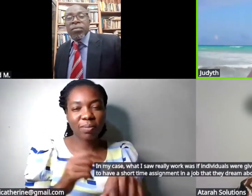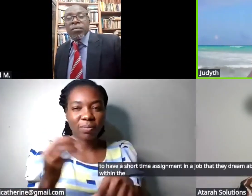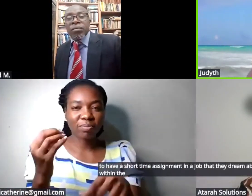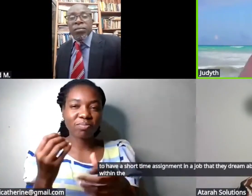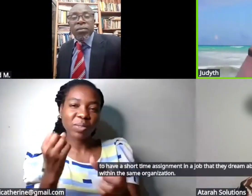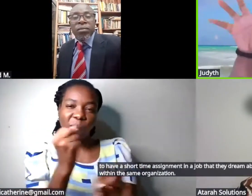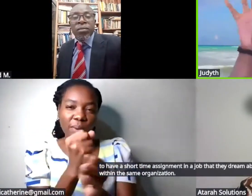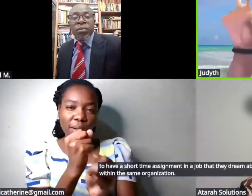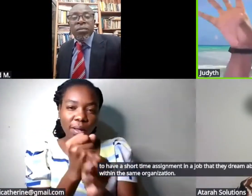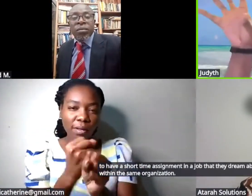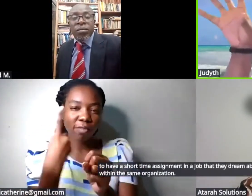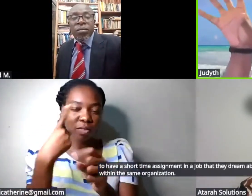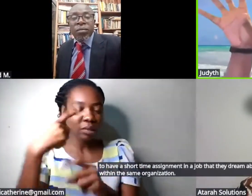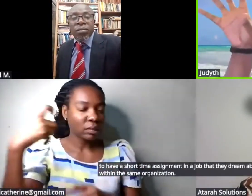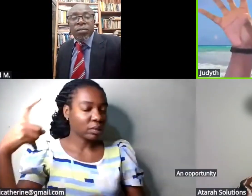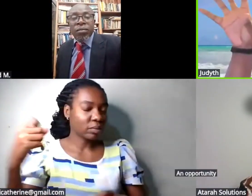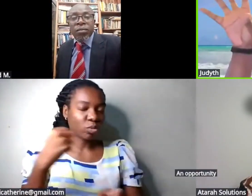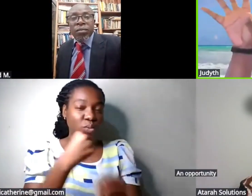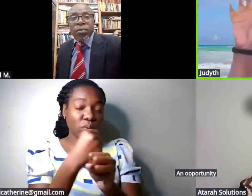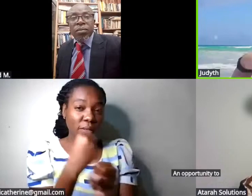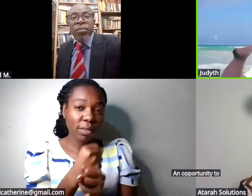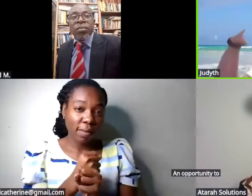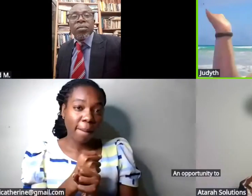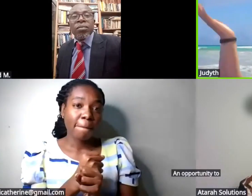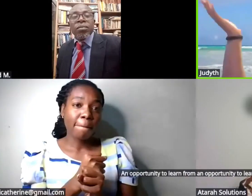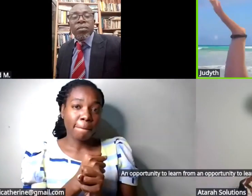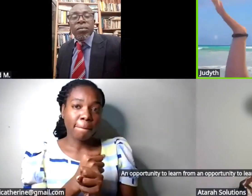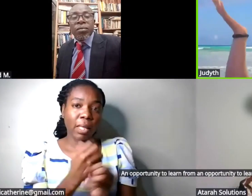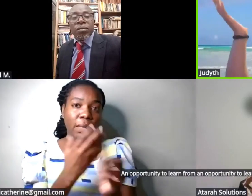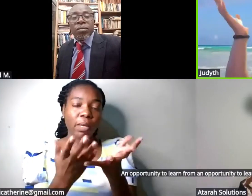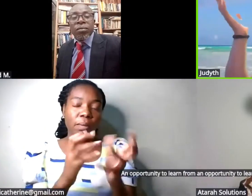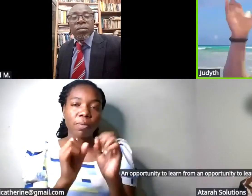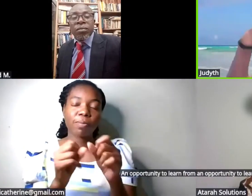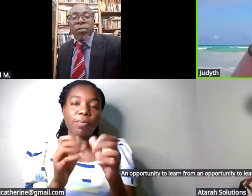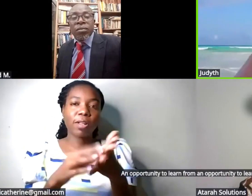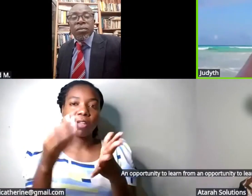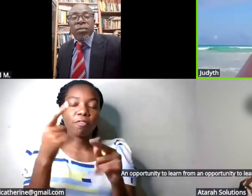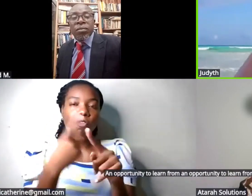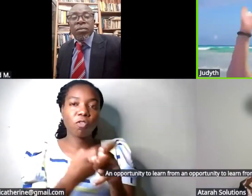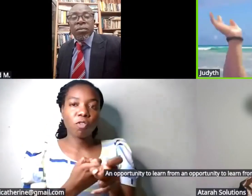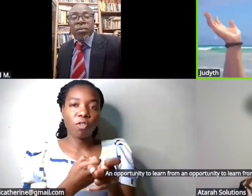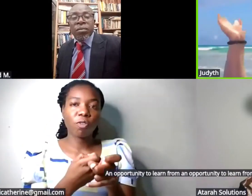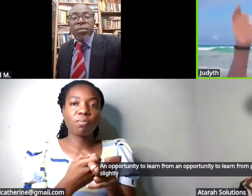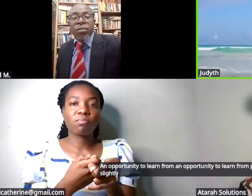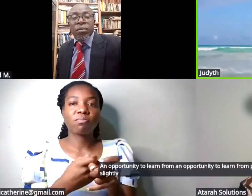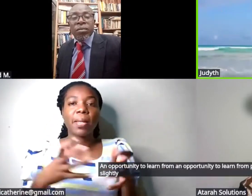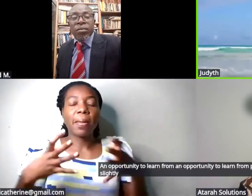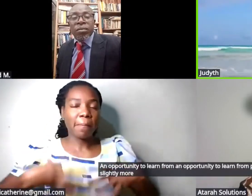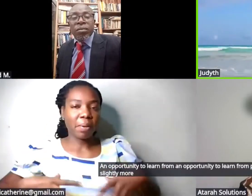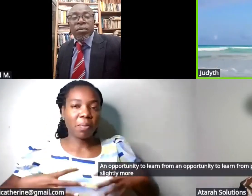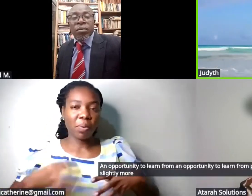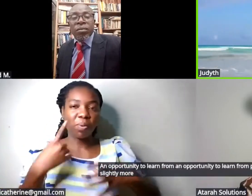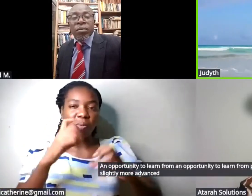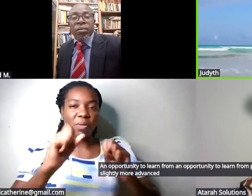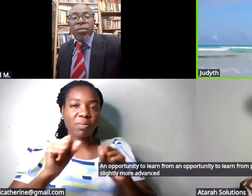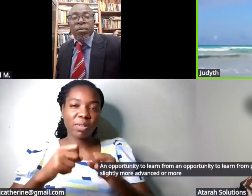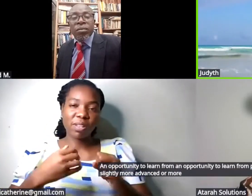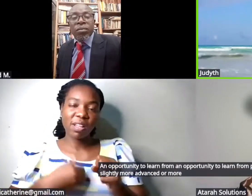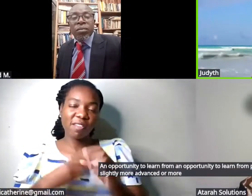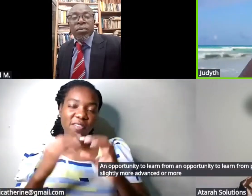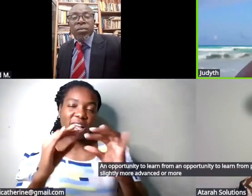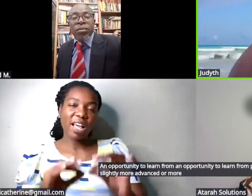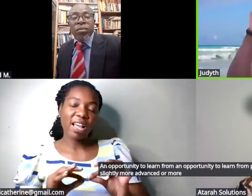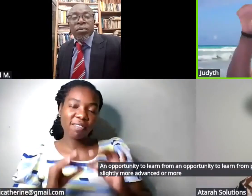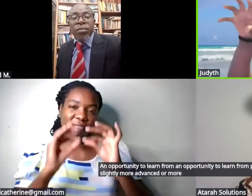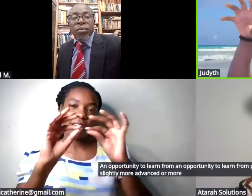organization, an opportunity to learn from people who are slightly more advanced or more